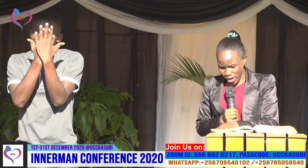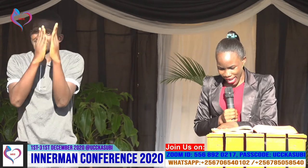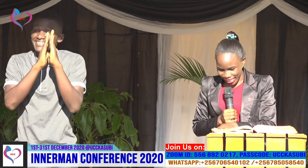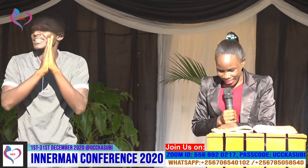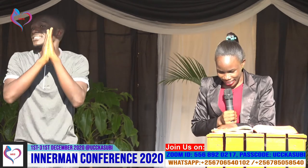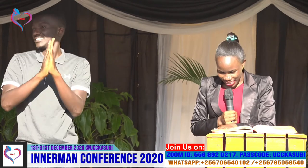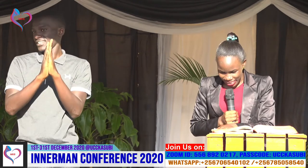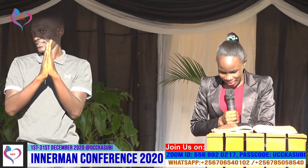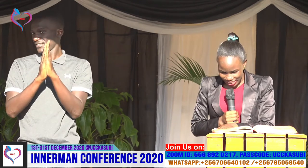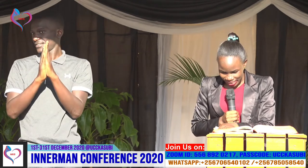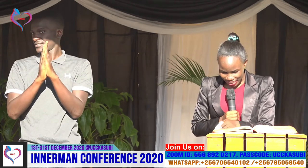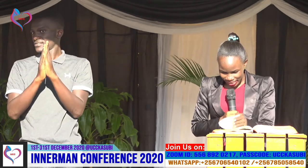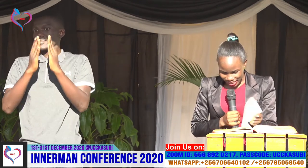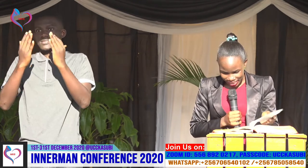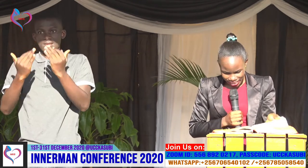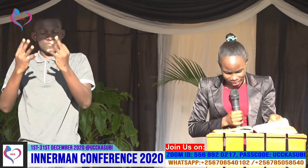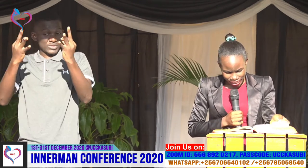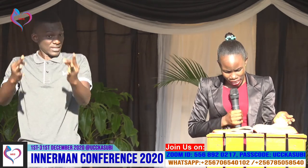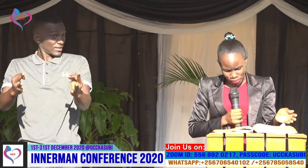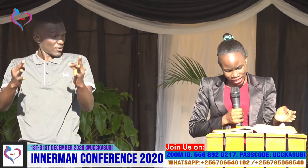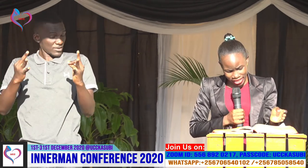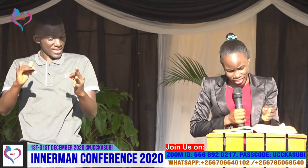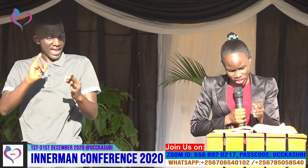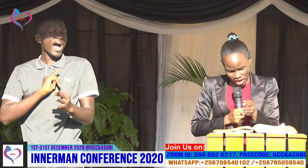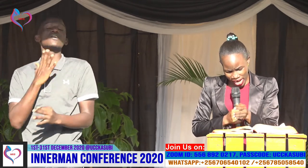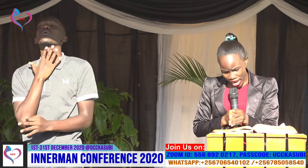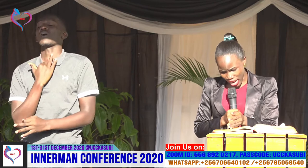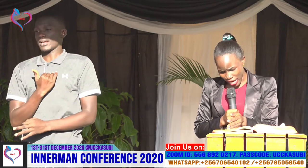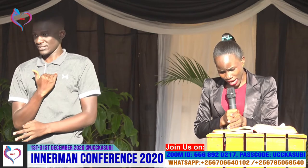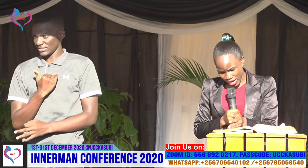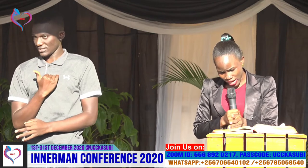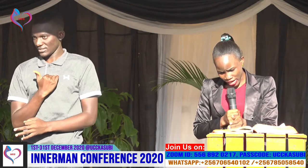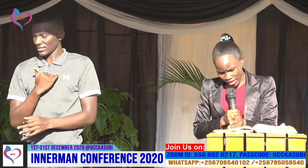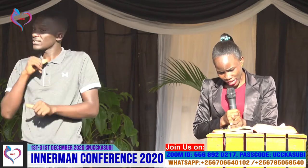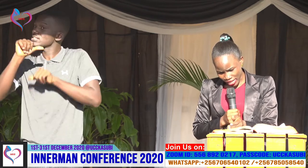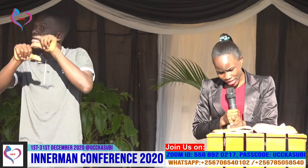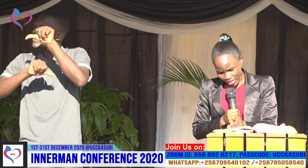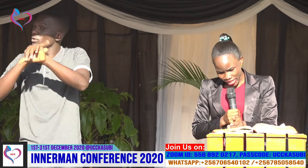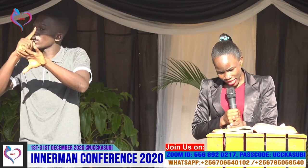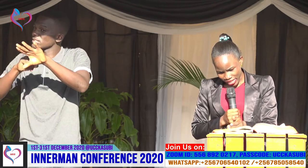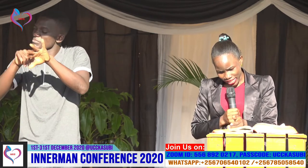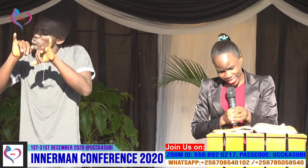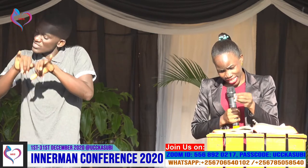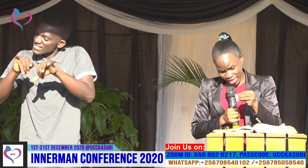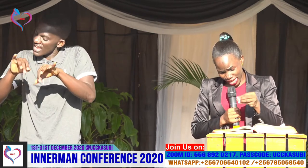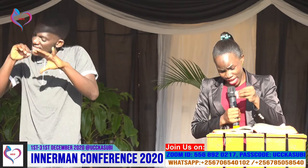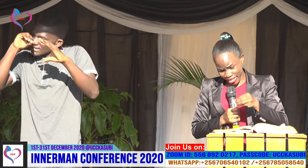intercessor. The accountability I want is about the time you